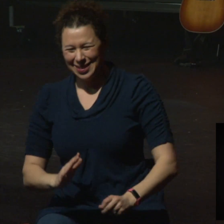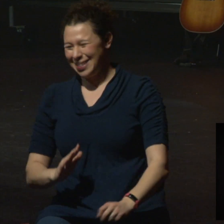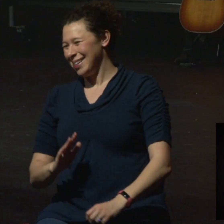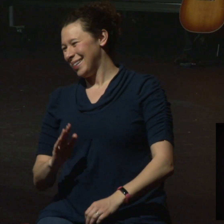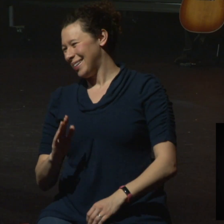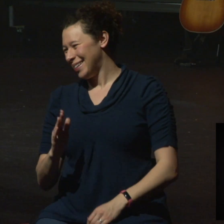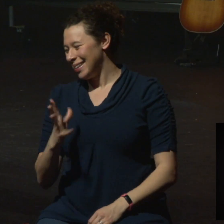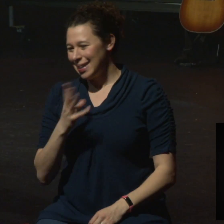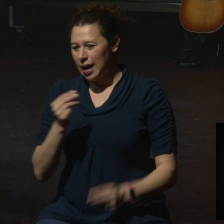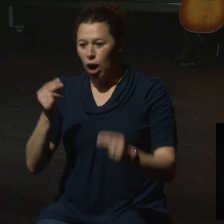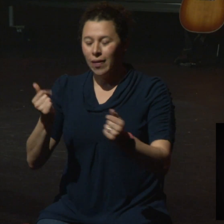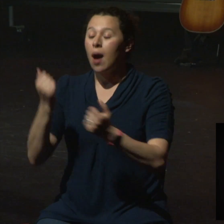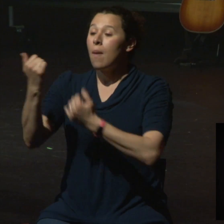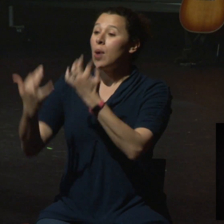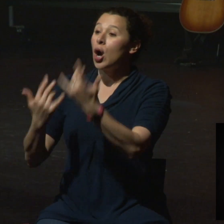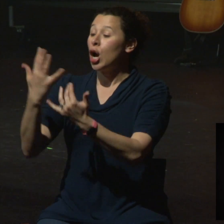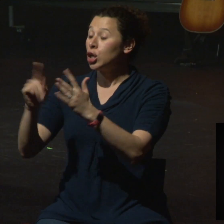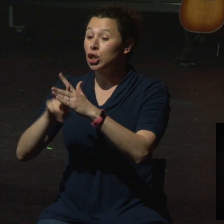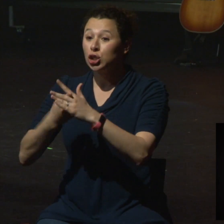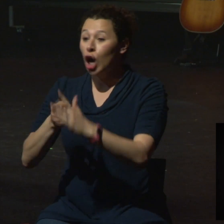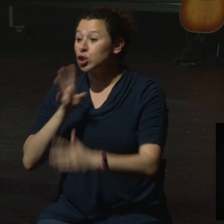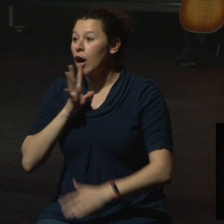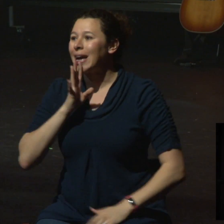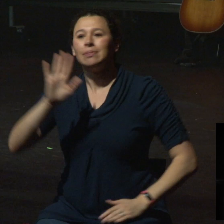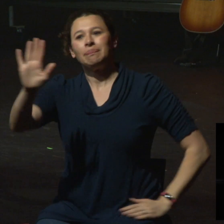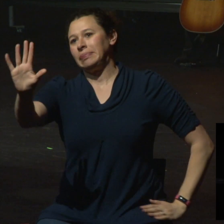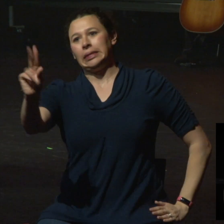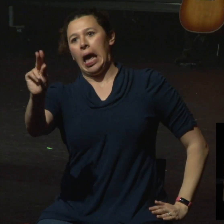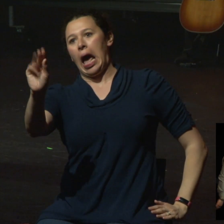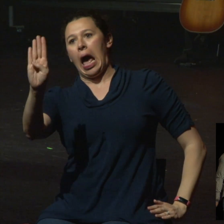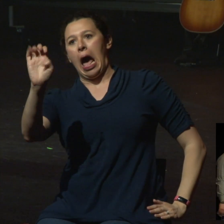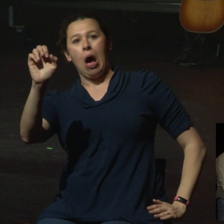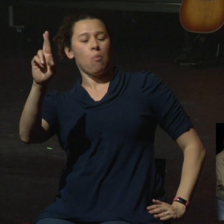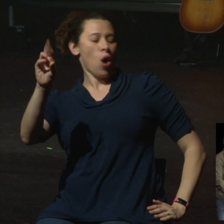And then all of a sudden the bush start talking? Nah, bruh.